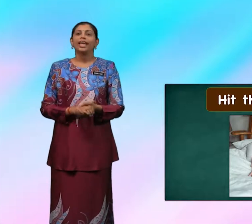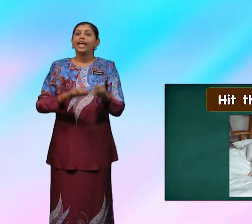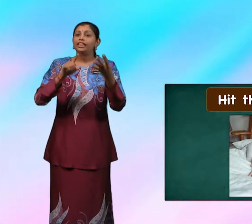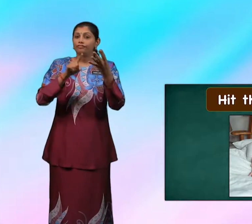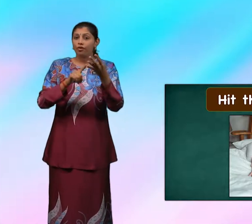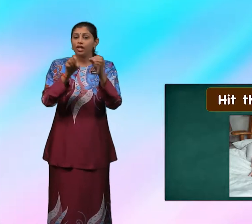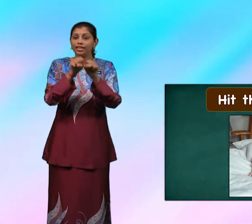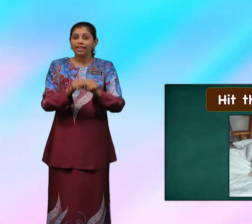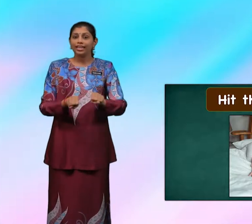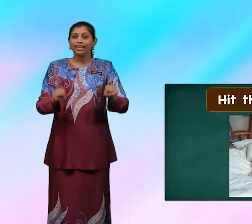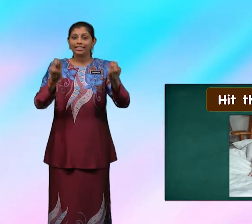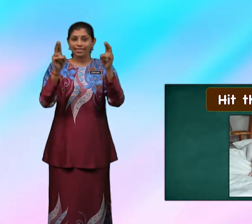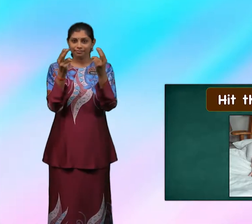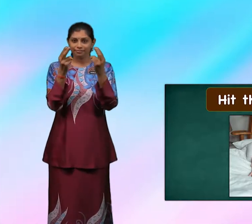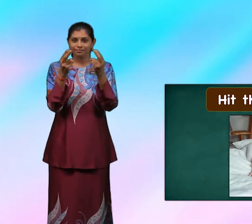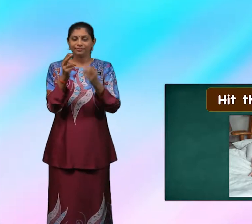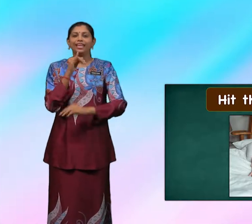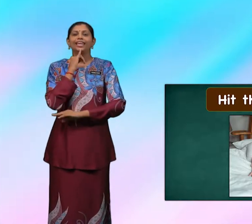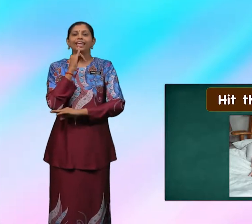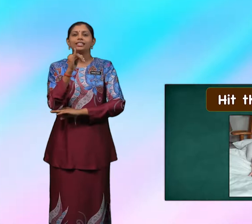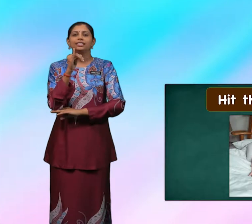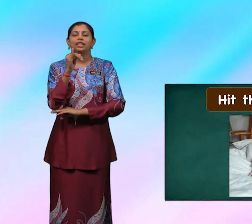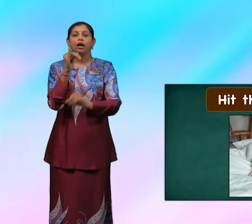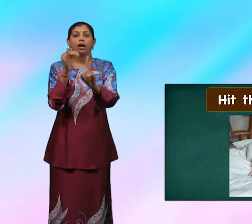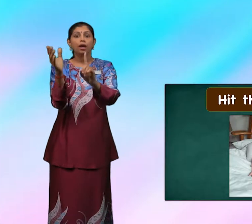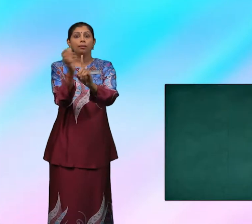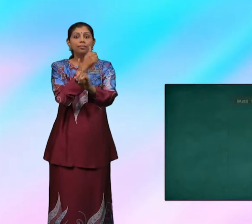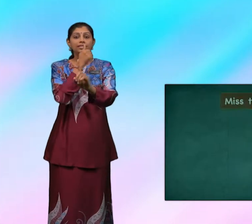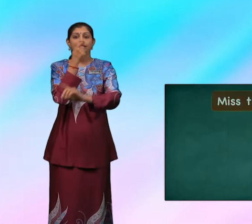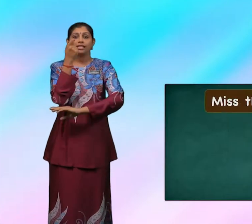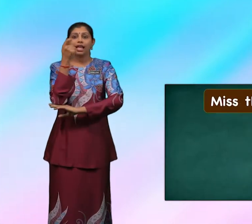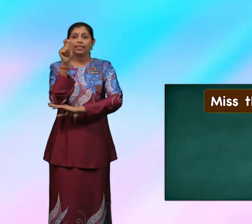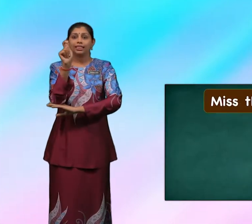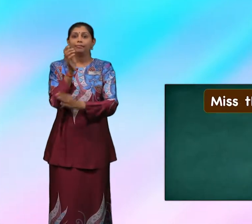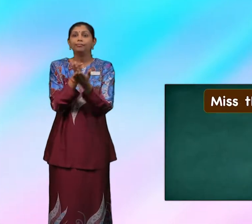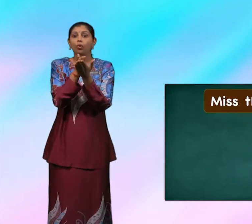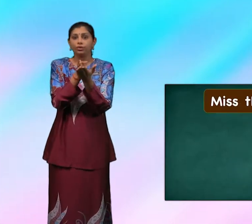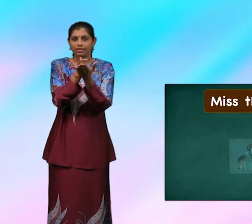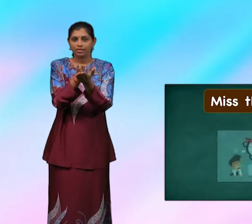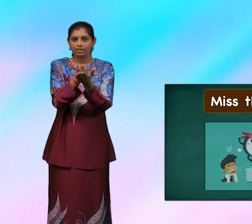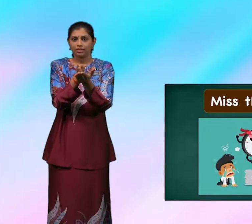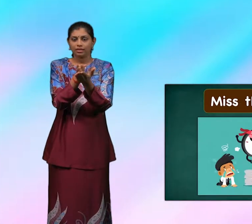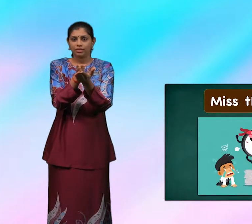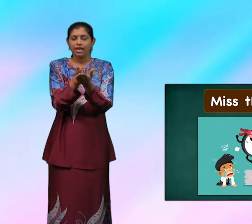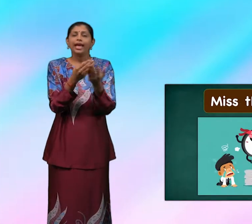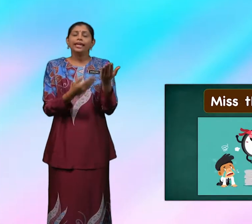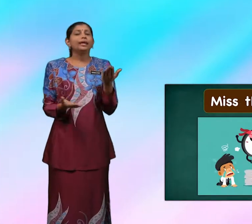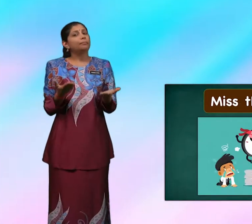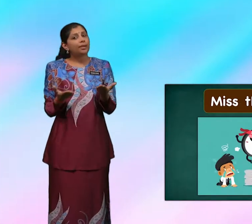And the fourth idiom is miss the boat. Here,